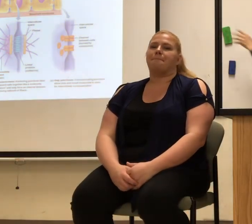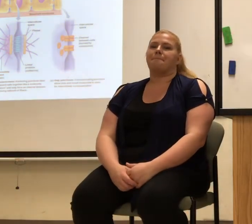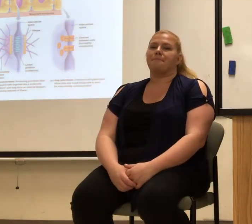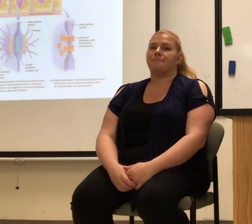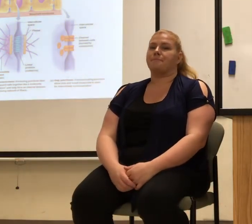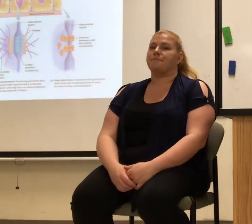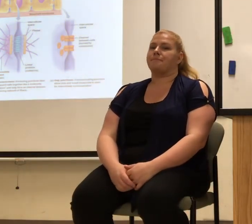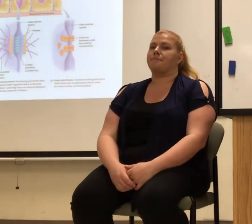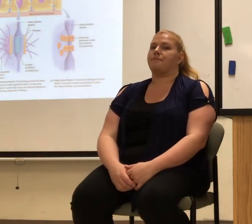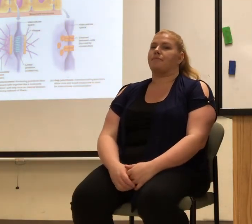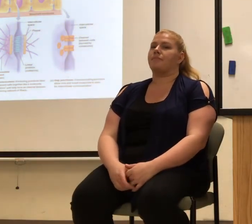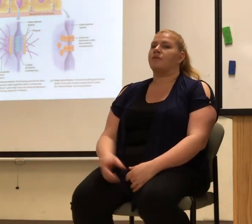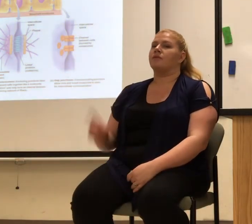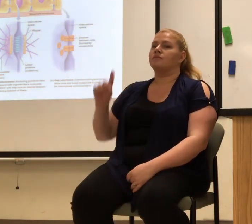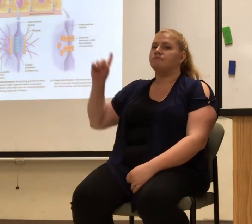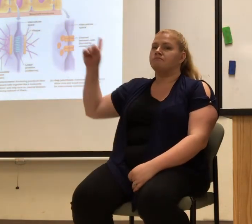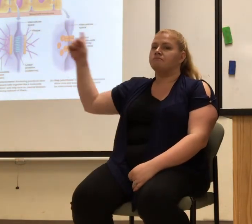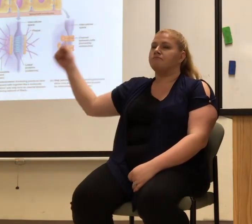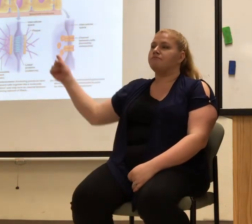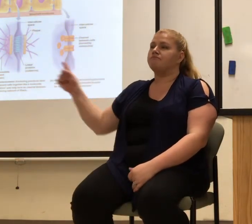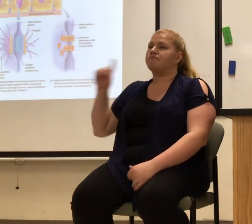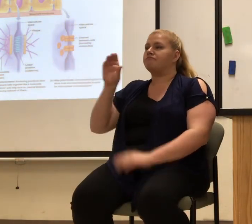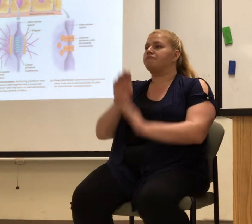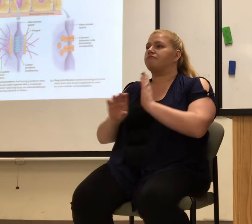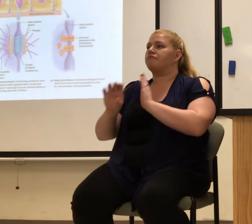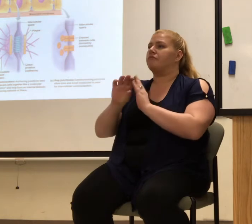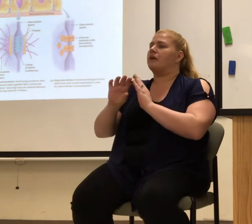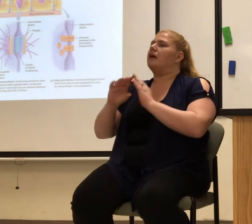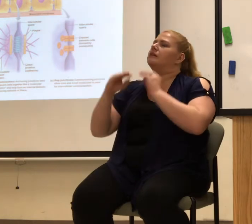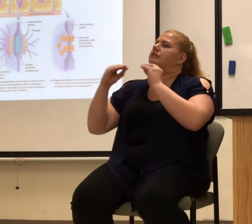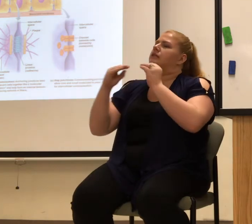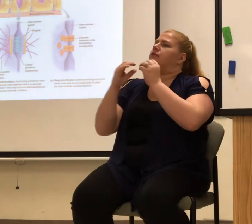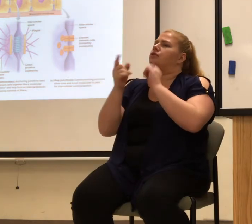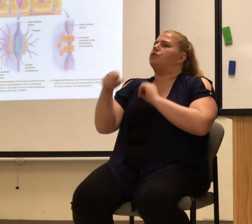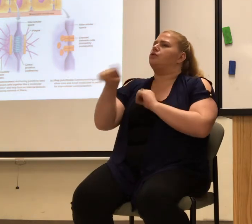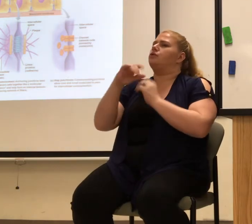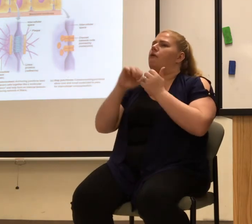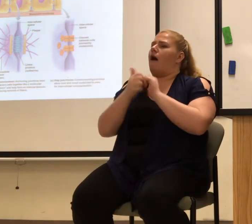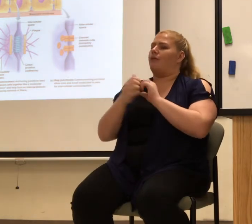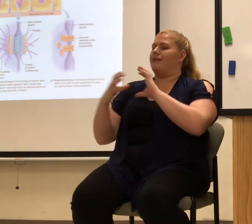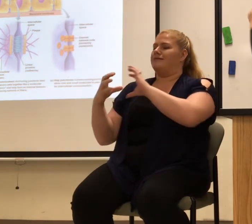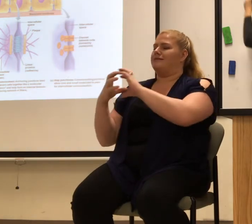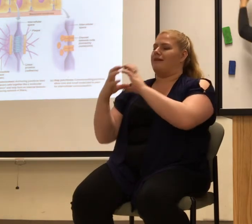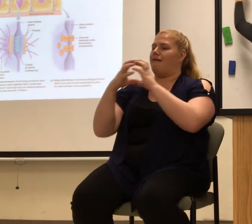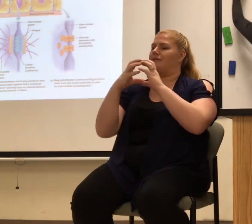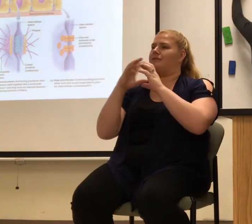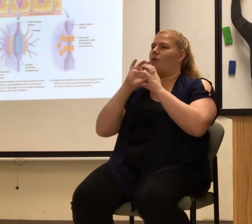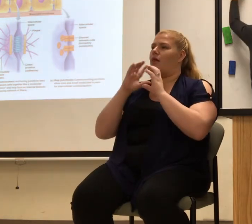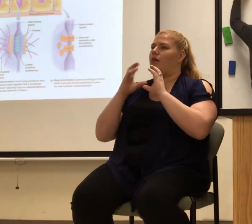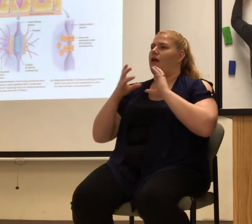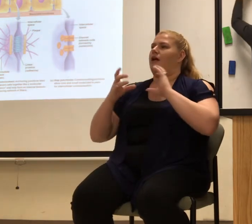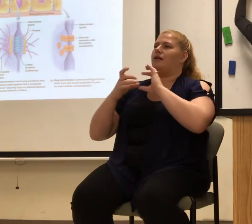So this figure is teaching you how cells can interlock with one another.